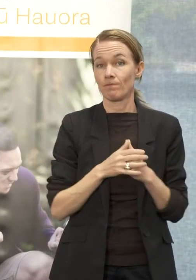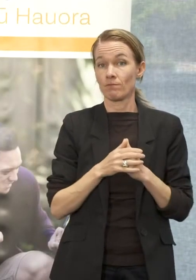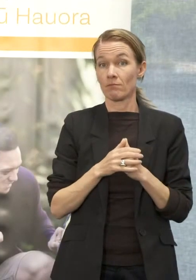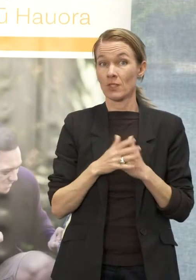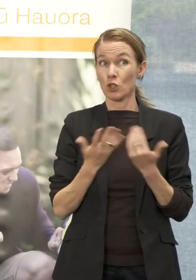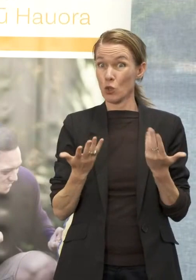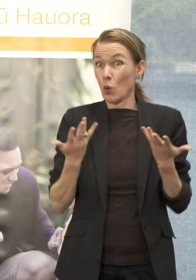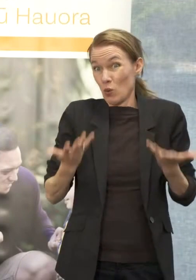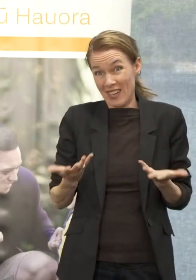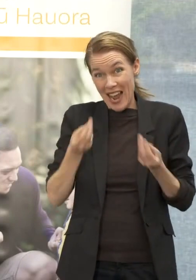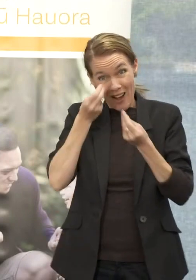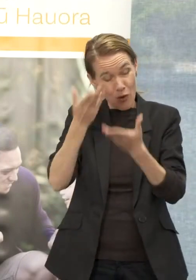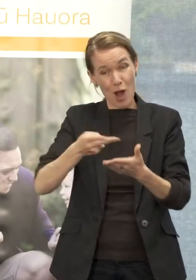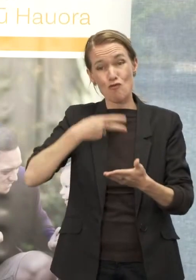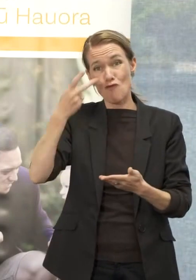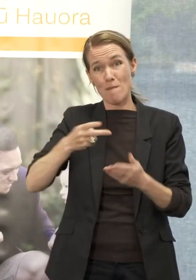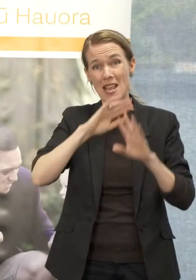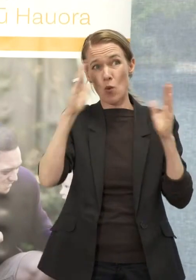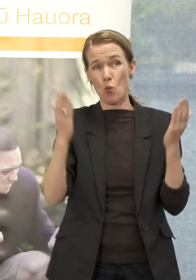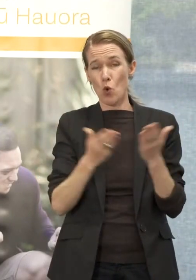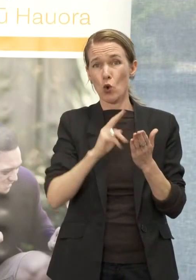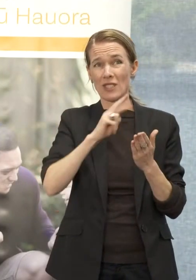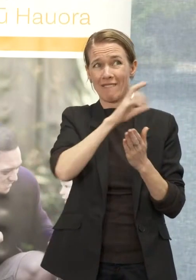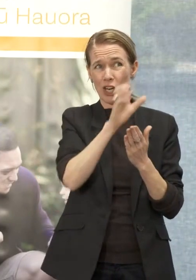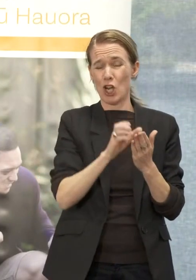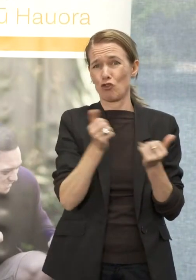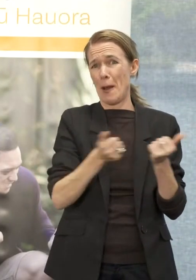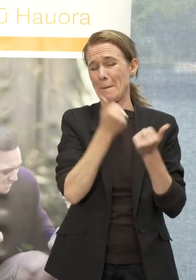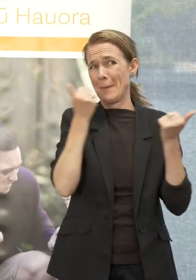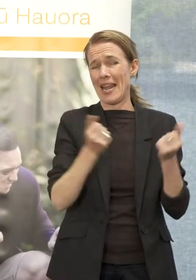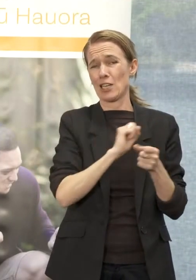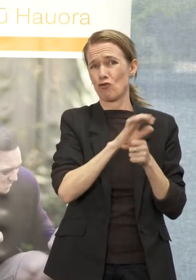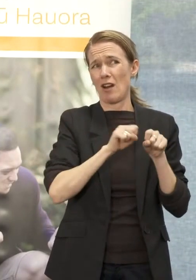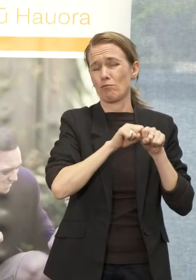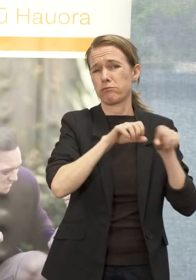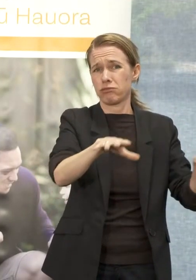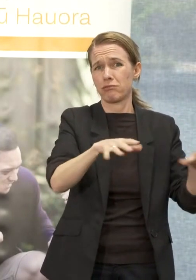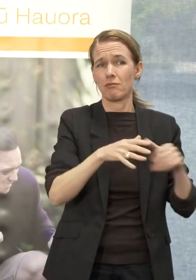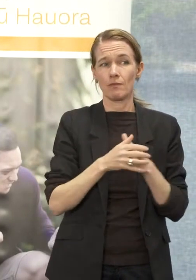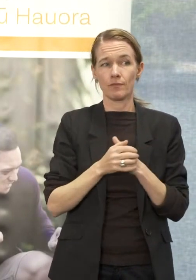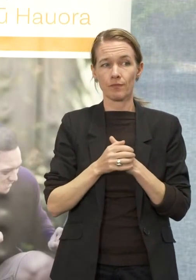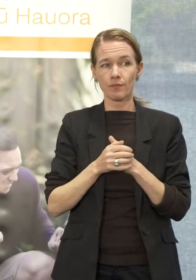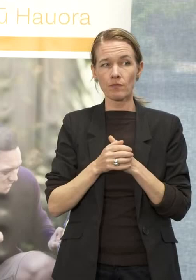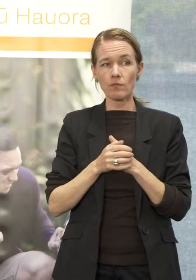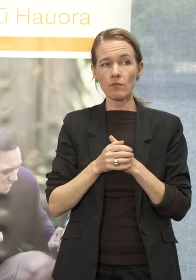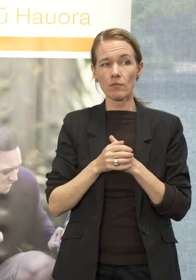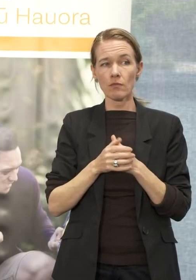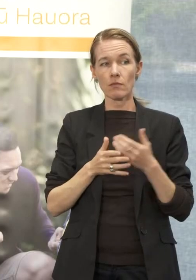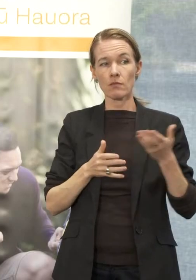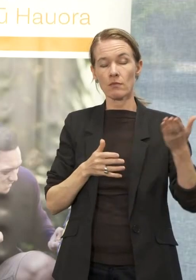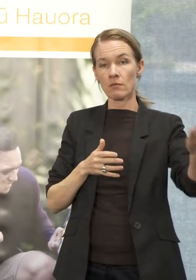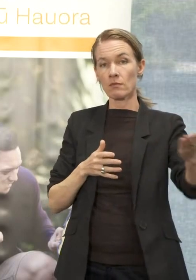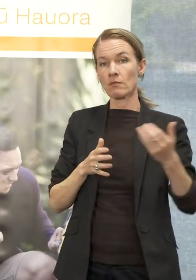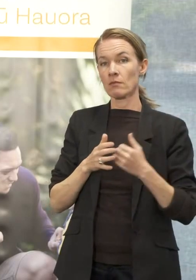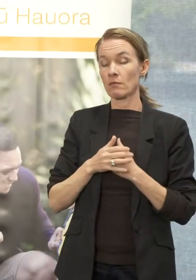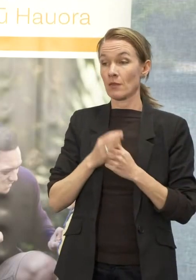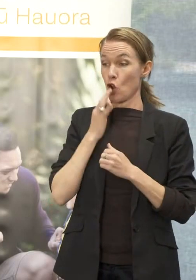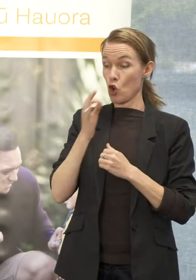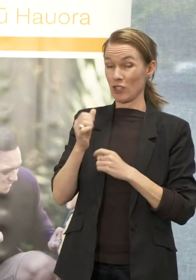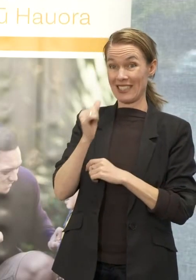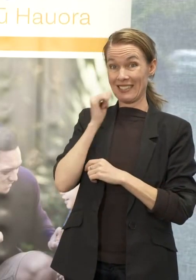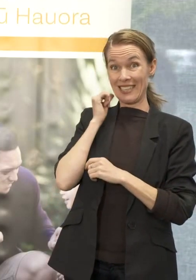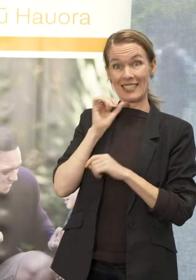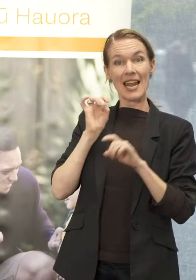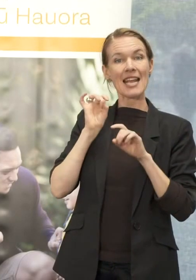rest of the world has high rates of COVID. Has there been any clarity on those 10 cases from yesterday, whether they came from